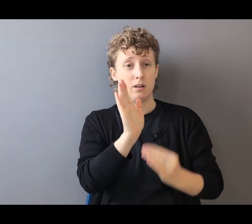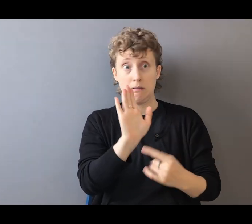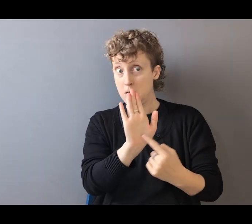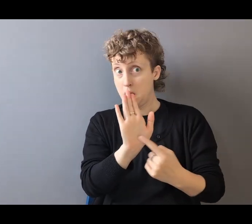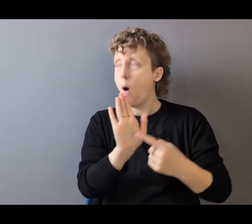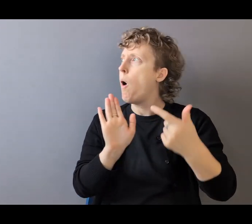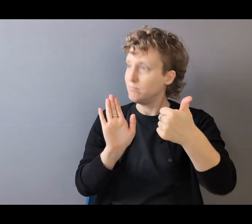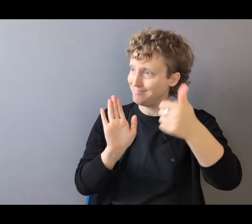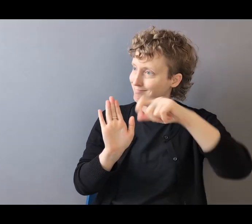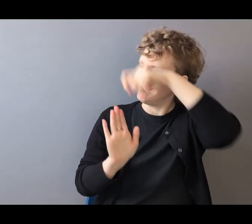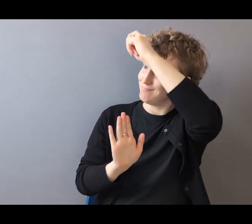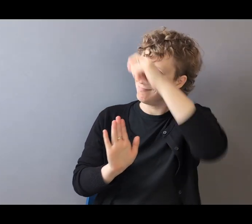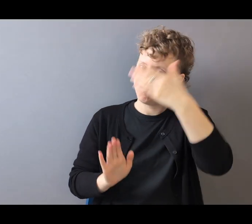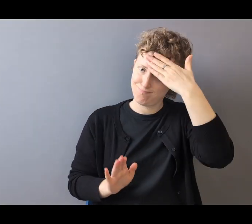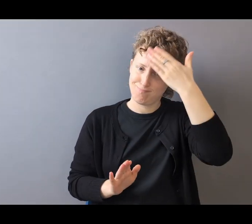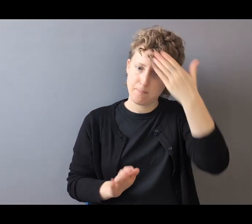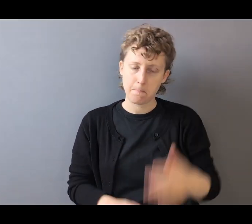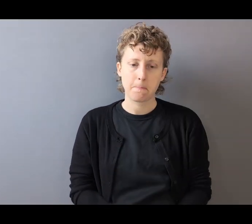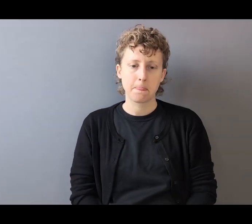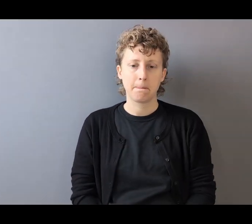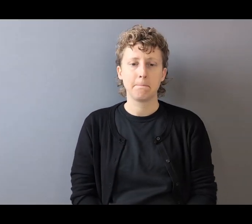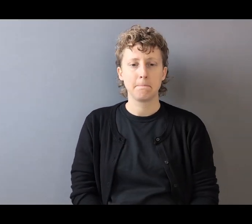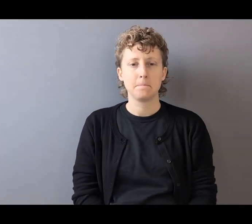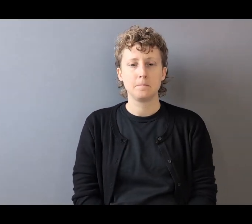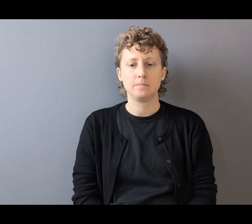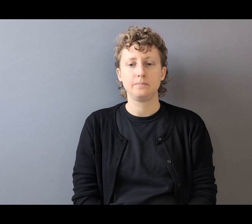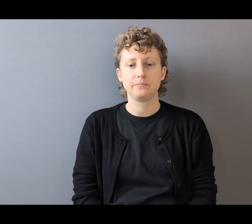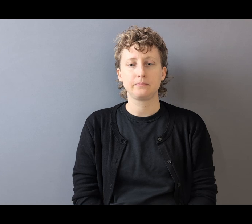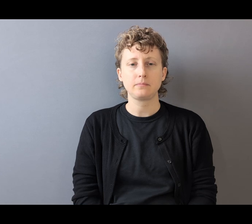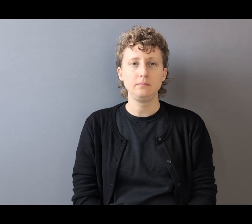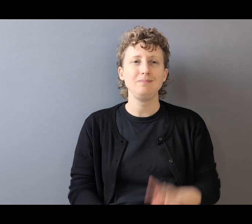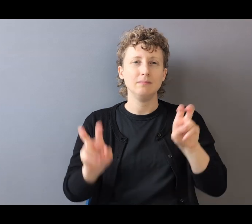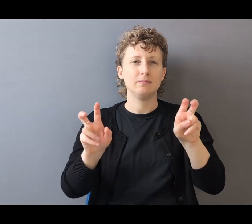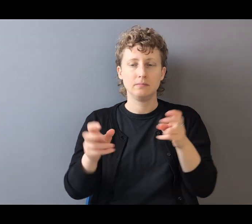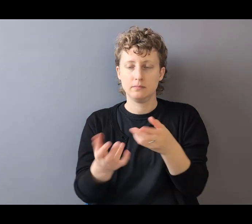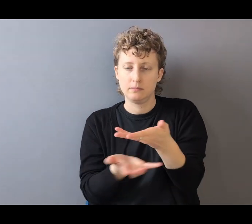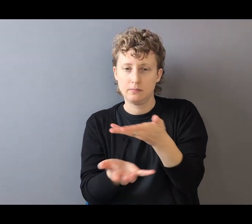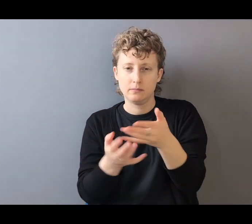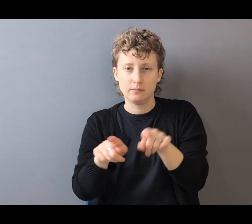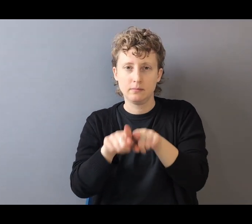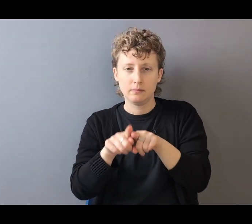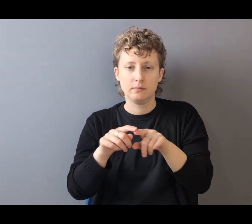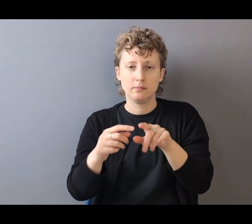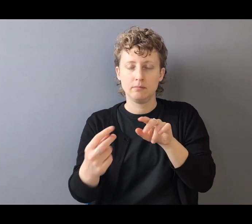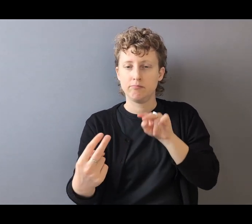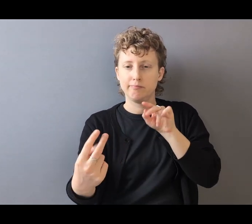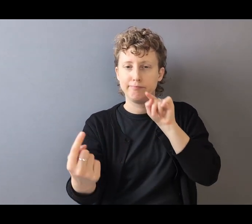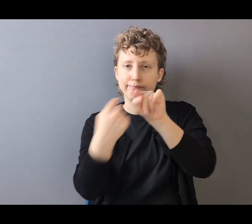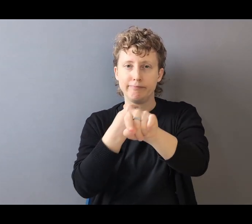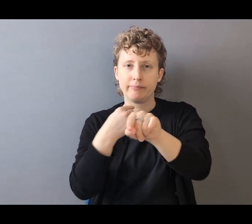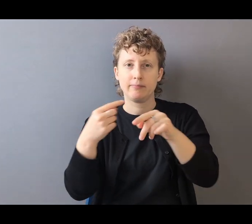think that's a good a good chance to talk the same common language. Otherwise, like in different countries, things are being